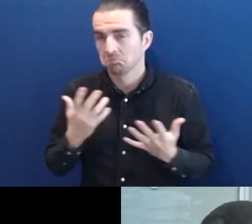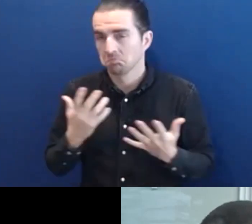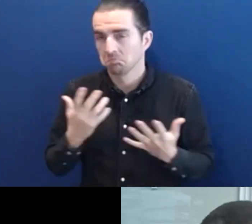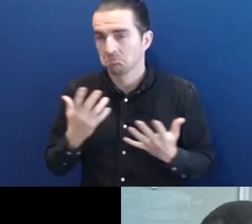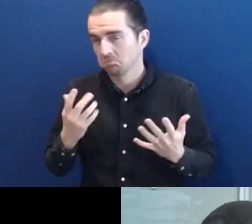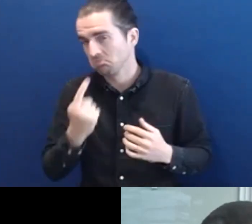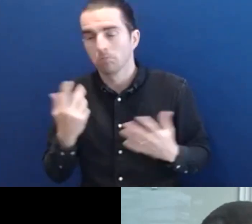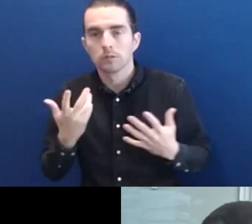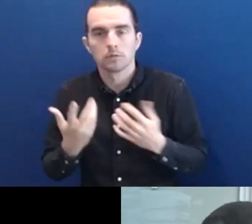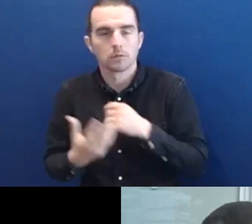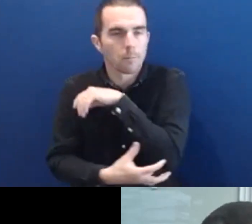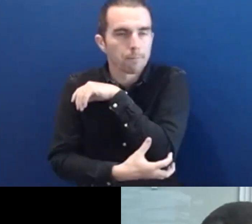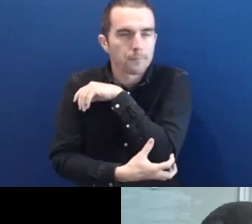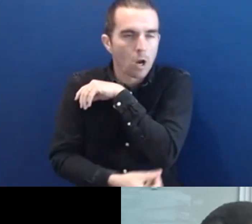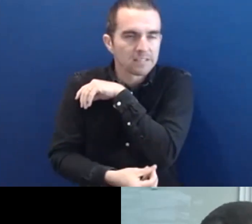cannot contribute.